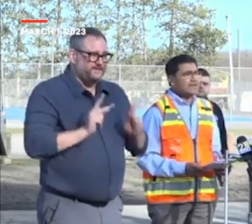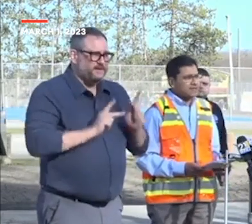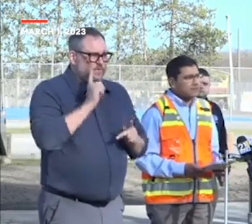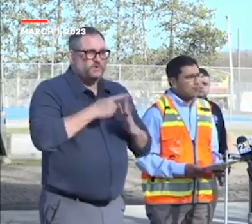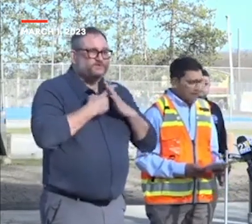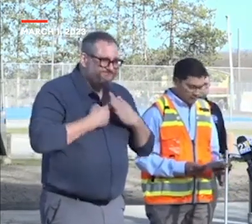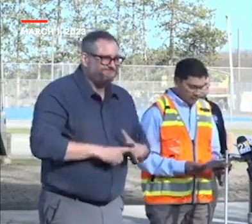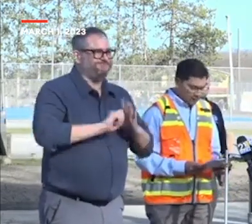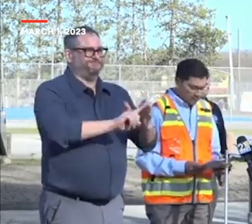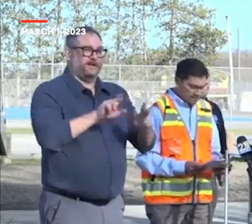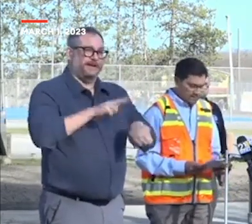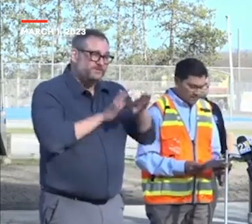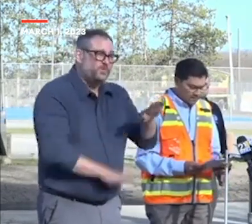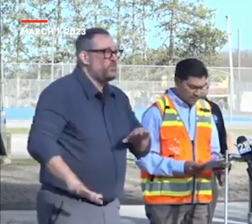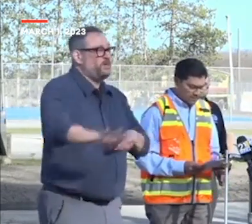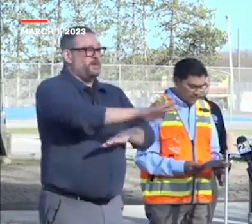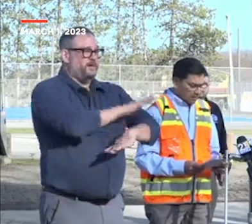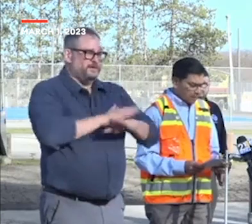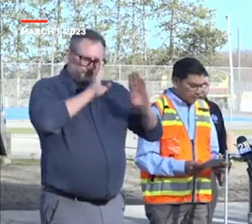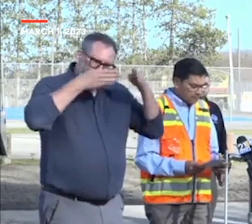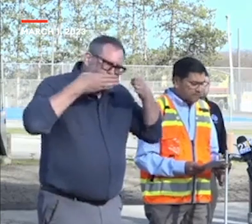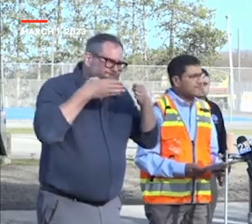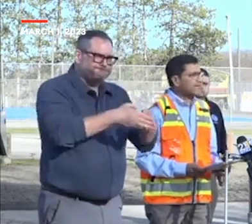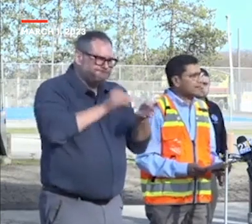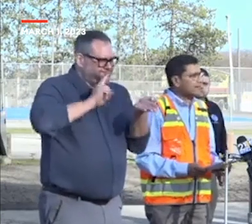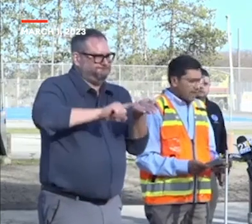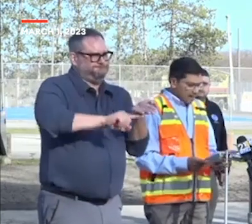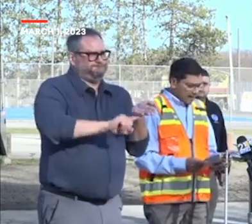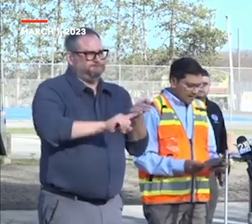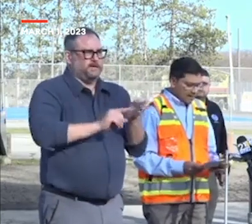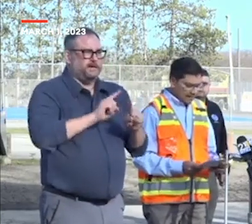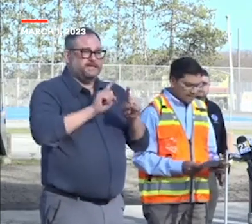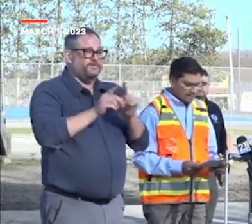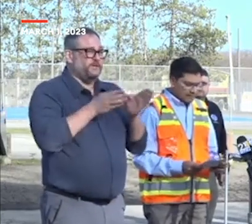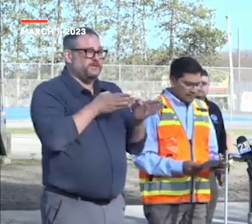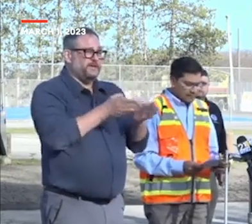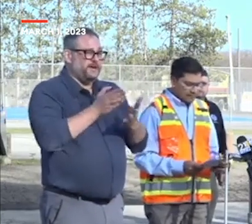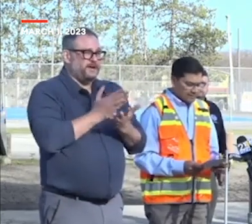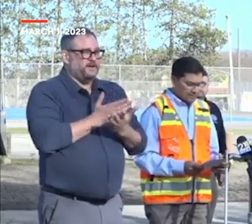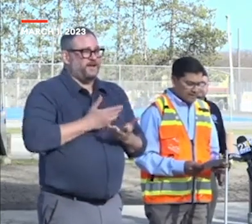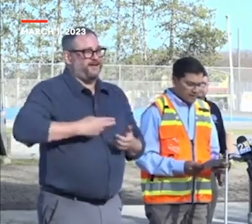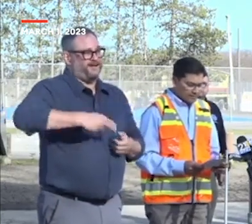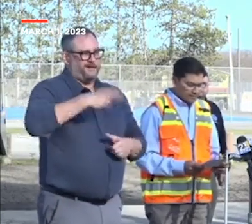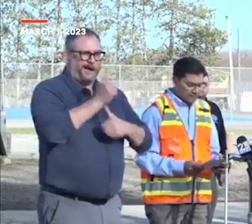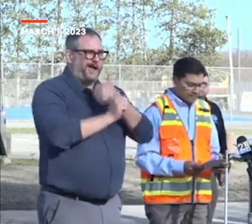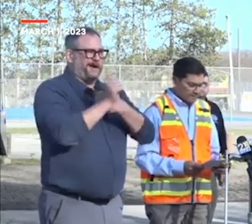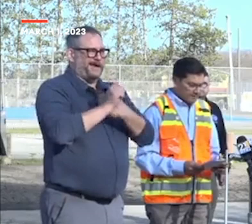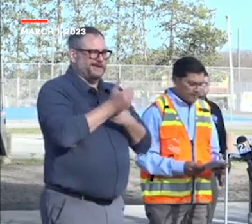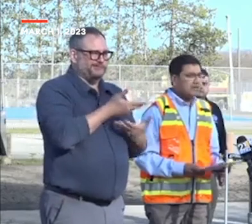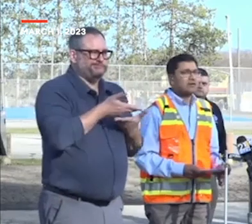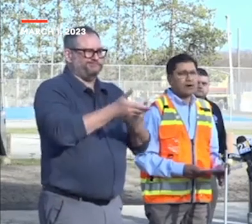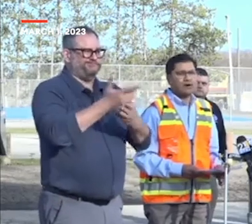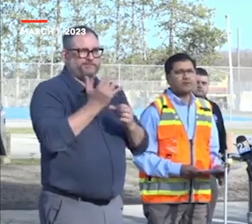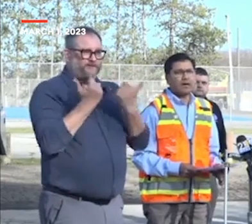a nationwide focused inspections on routes that carry high hazard flammable trains and other trains